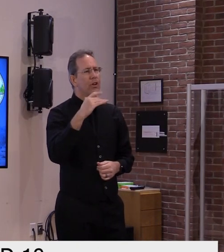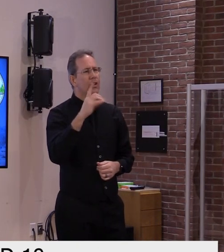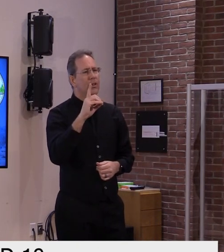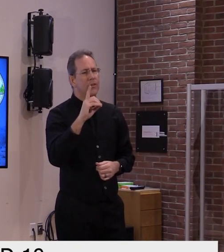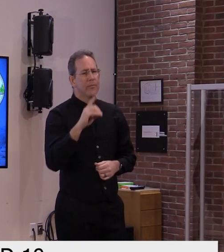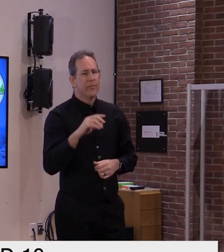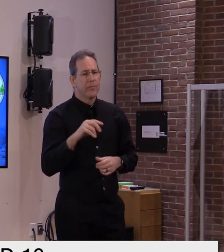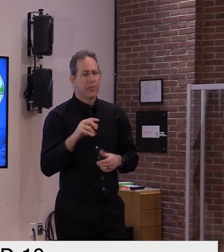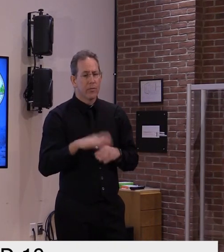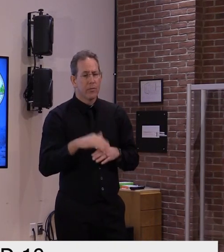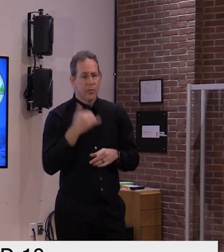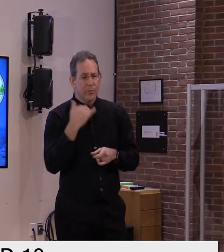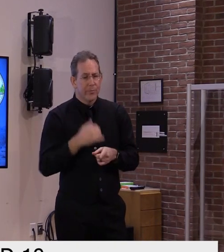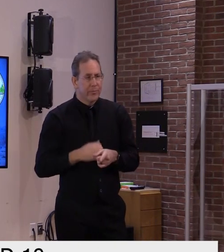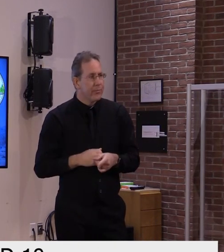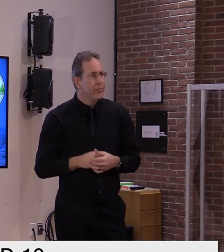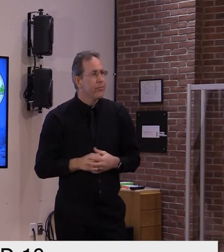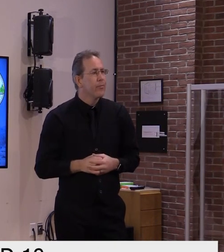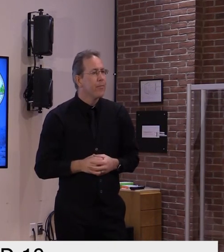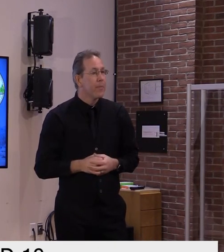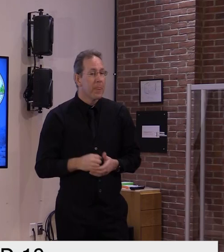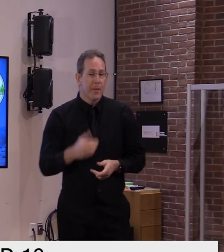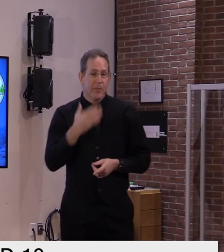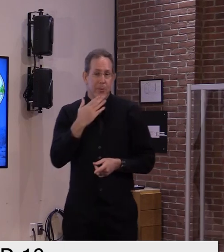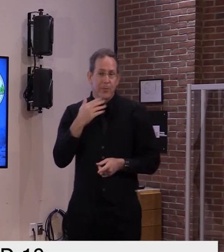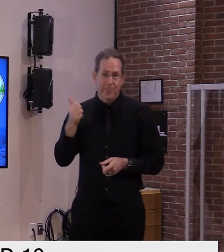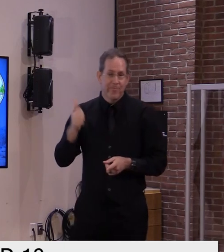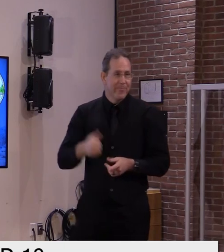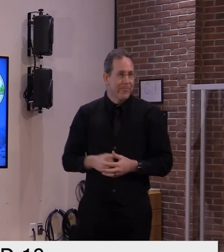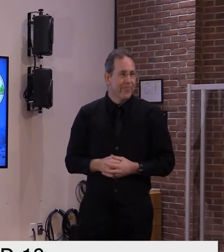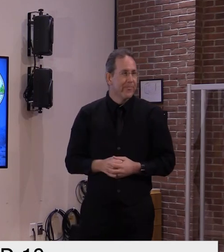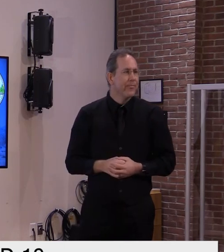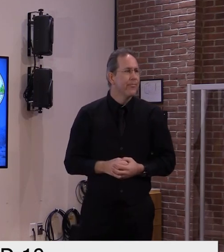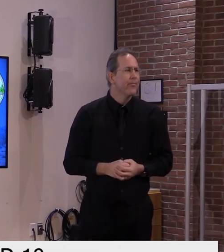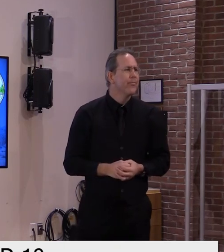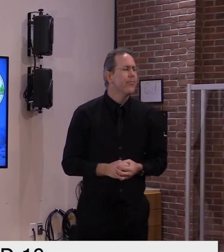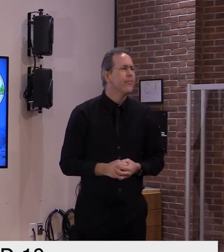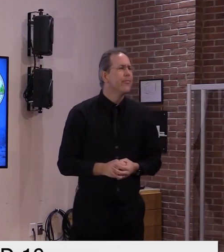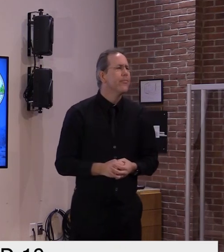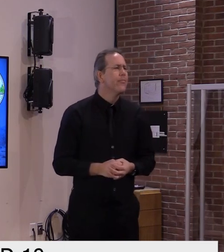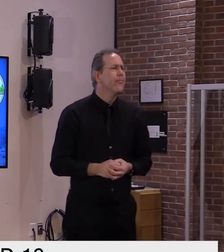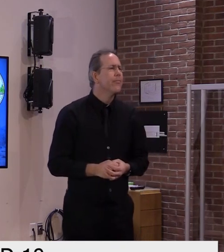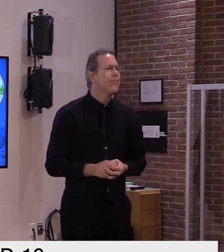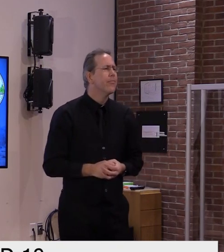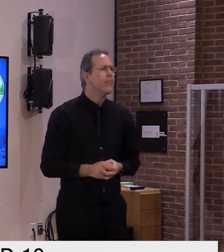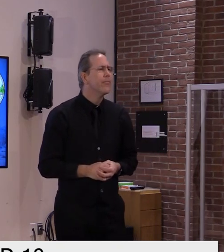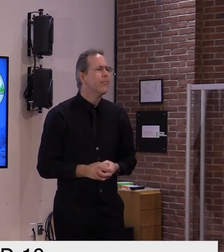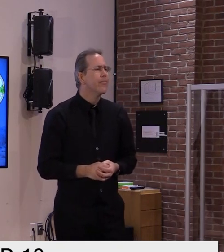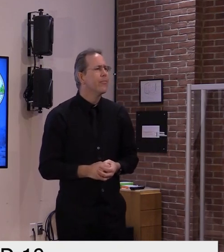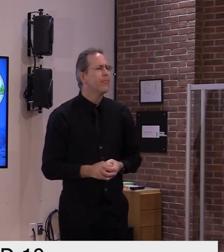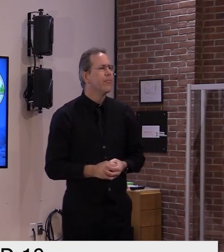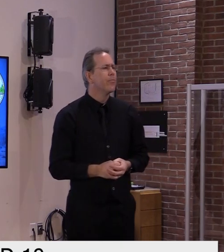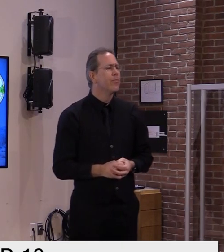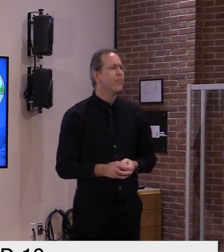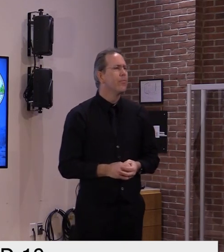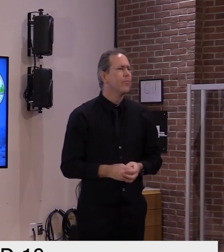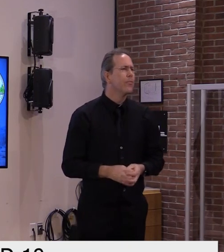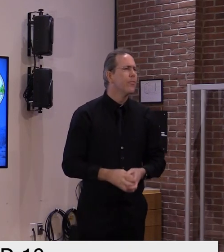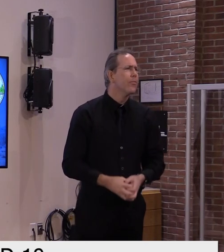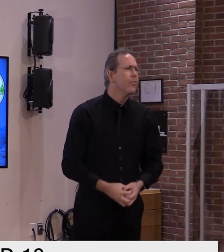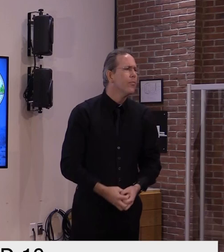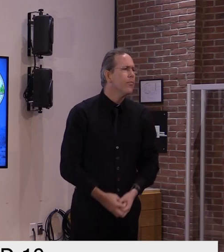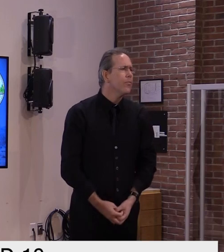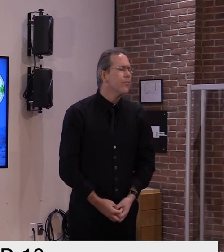Yes, good afternoon. Thank you. Dr. Levine, this is a bit of a continuation on what Liam just asked.